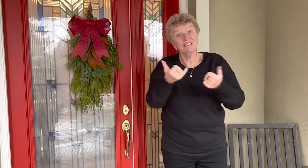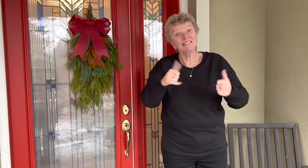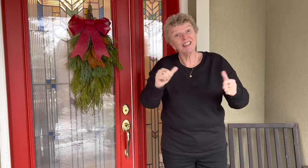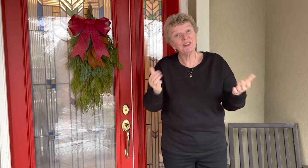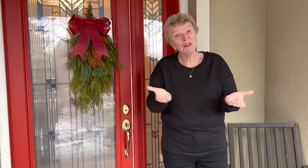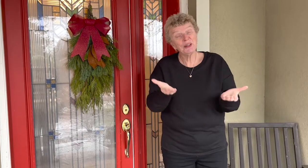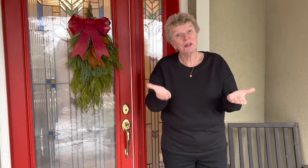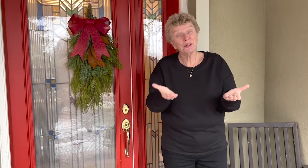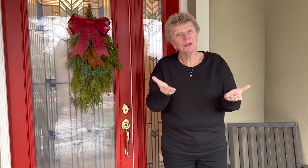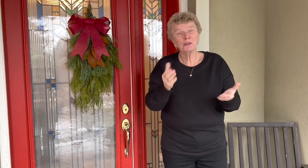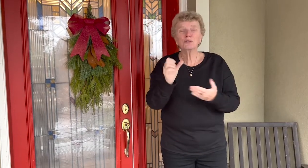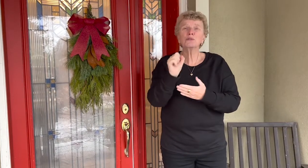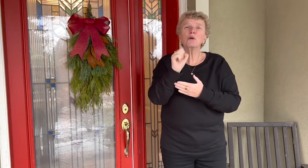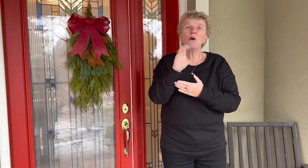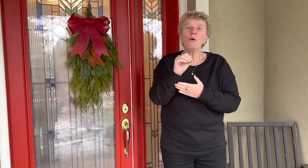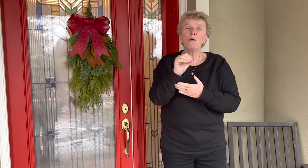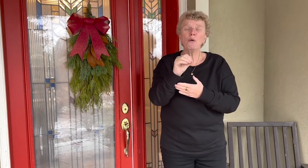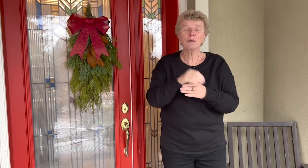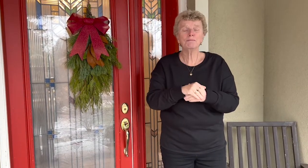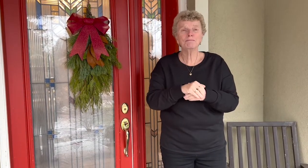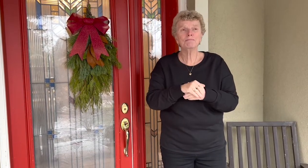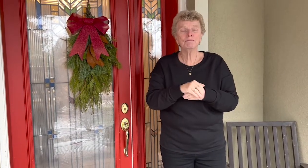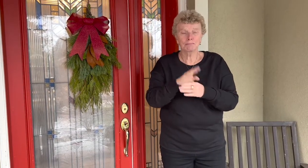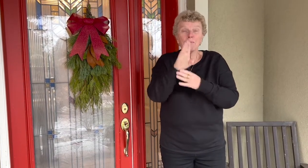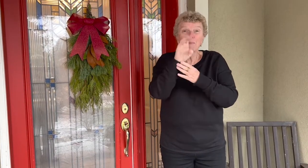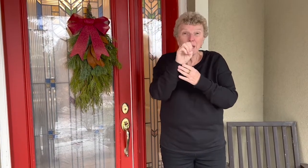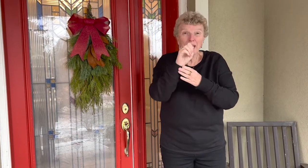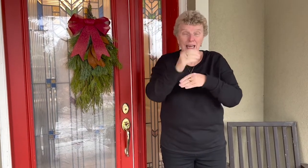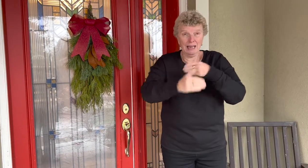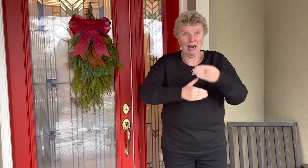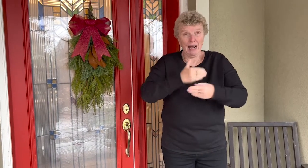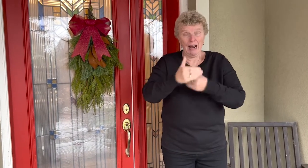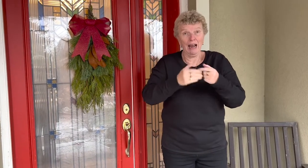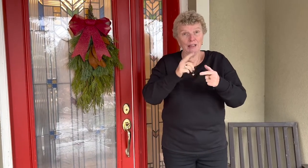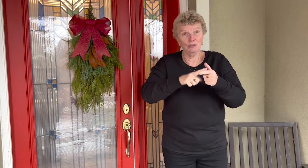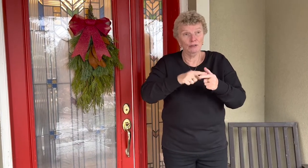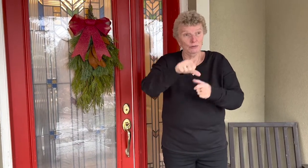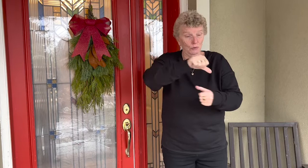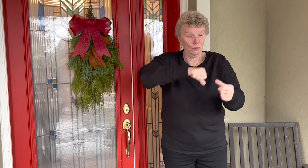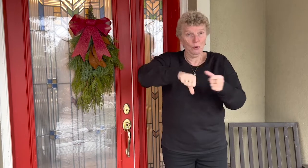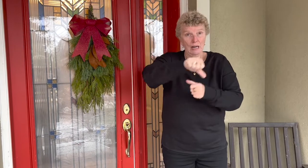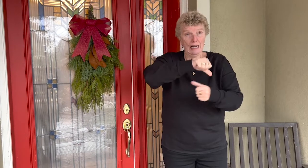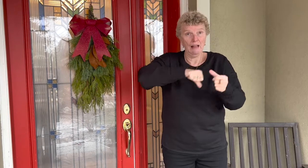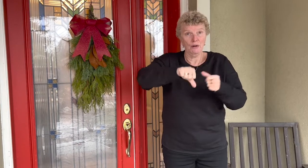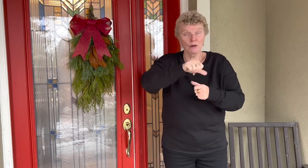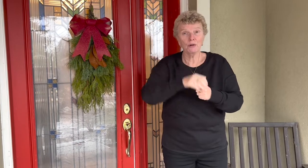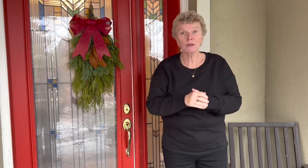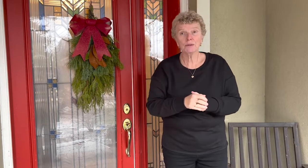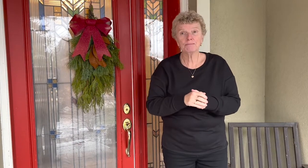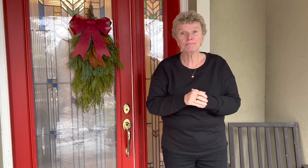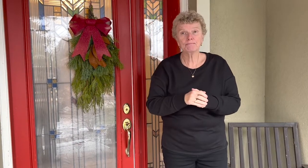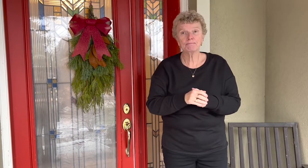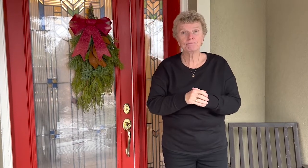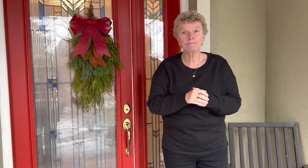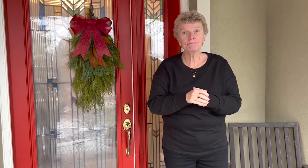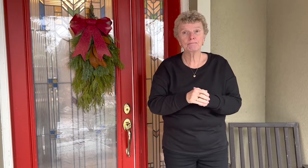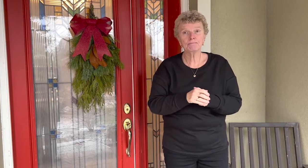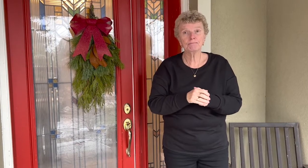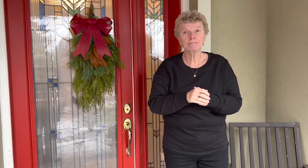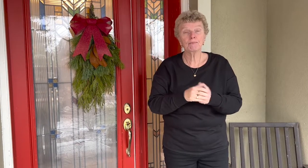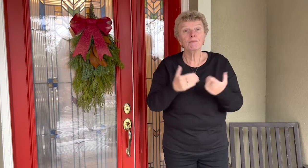But COVID is still here. So be kind to one another.